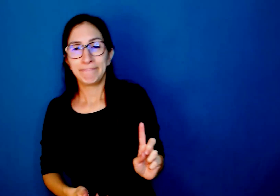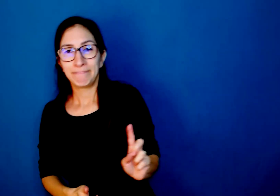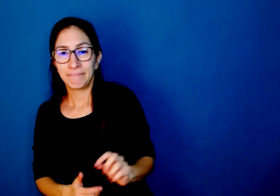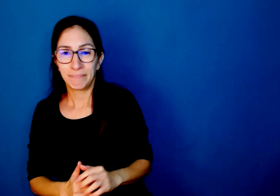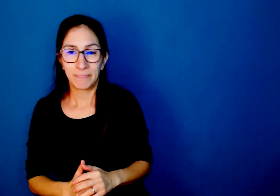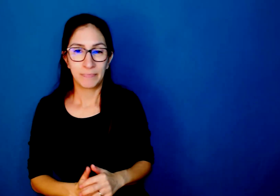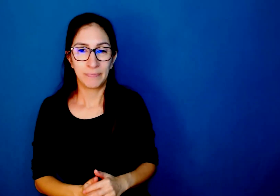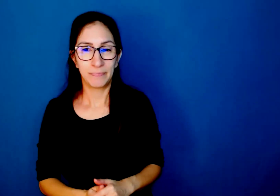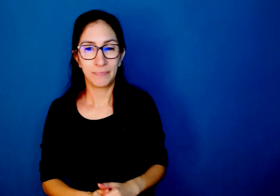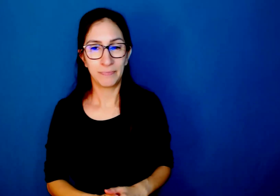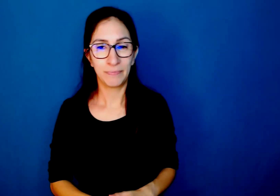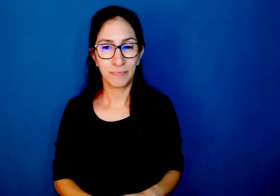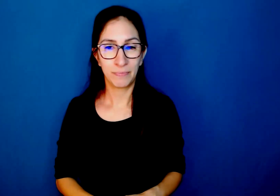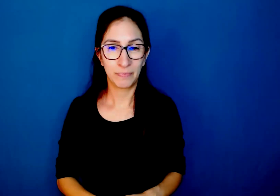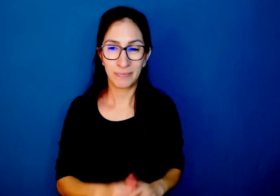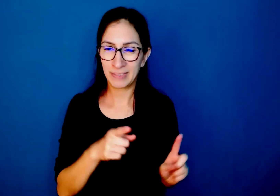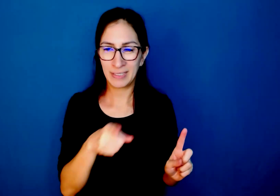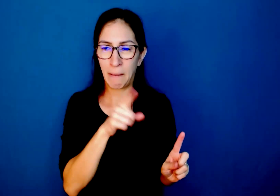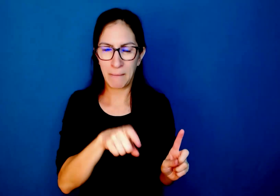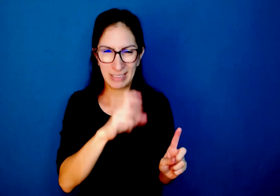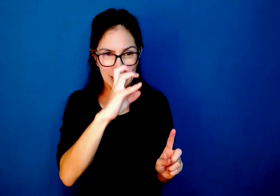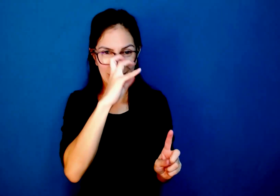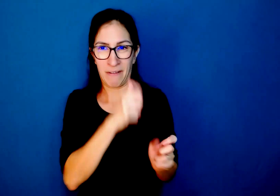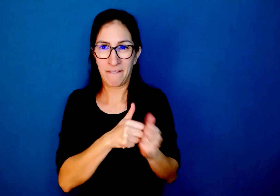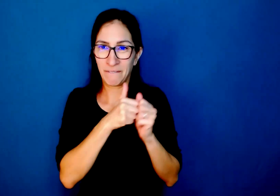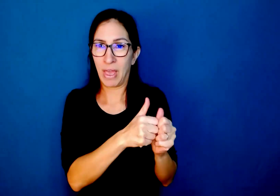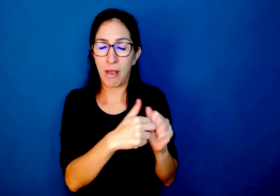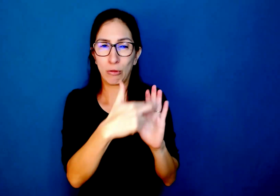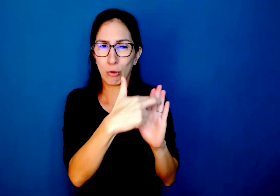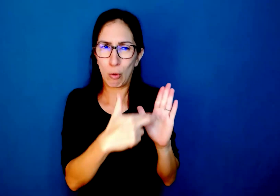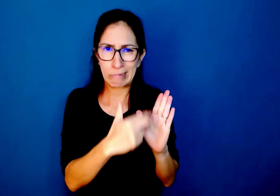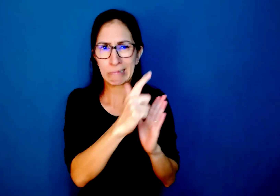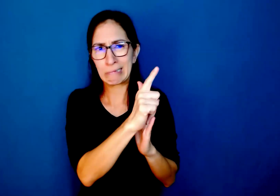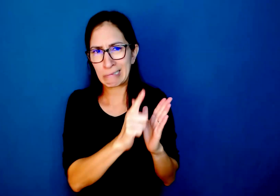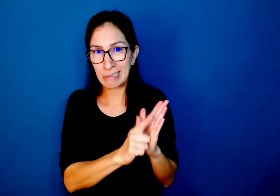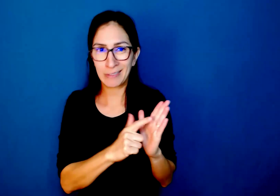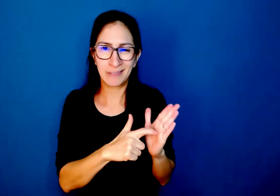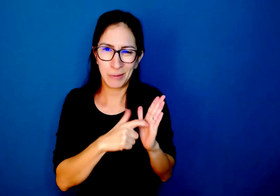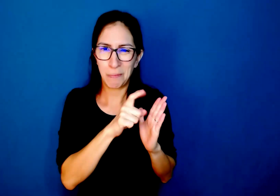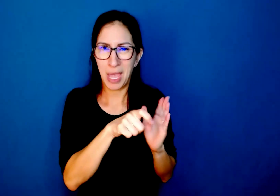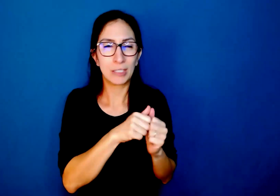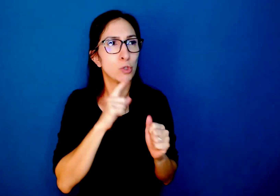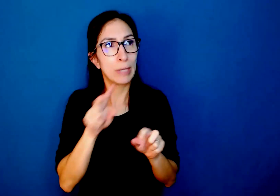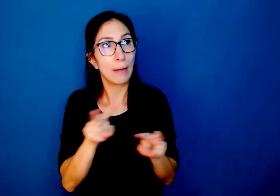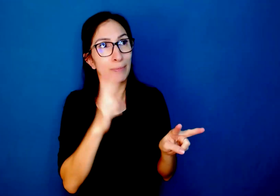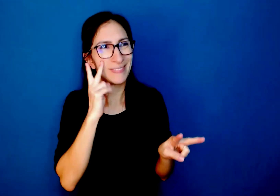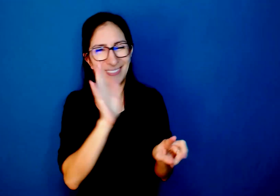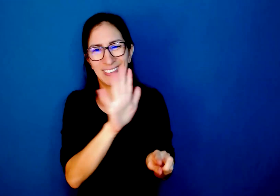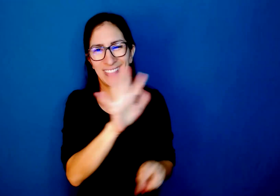they have to really follow these regulations. Um, so I would look at